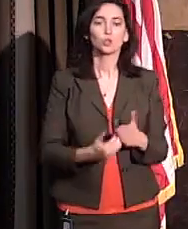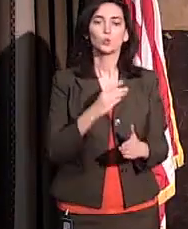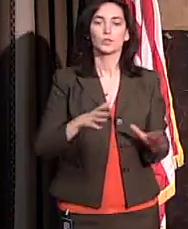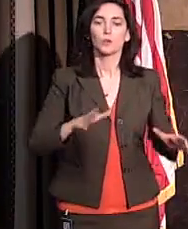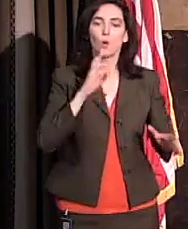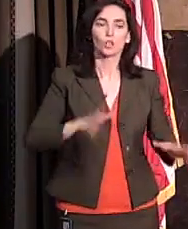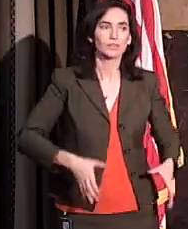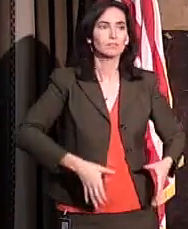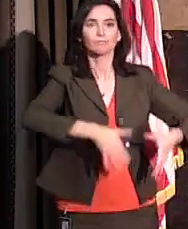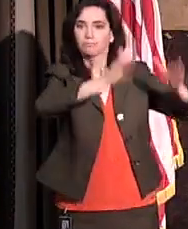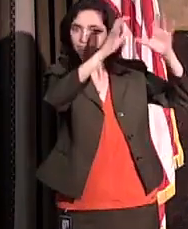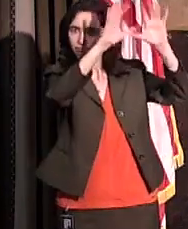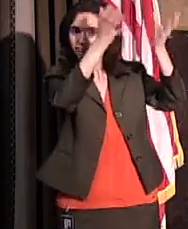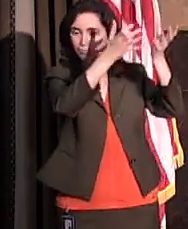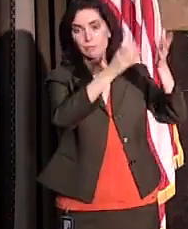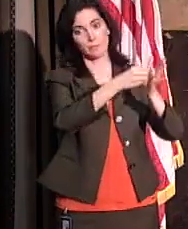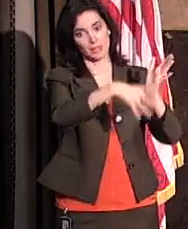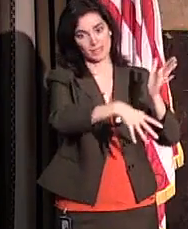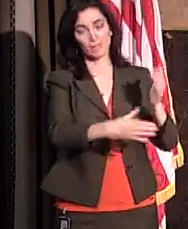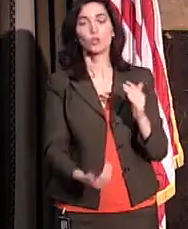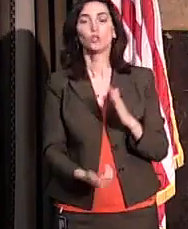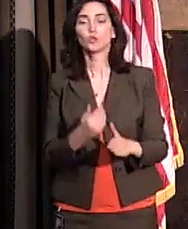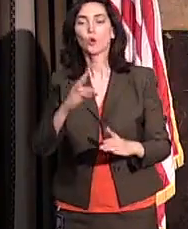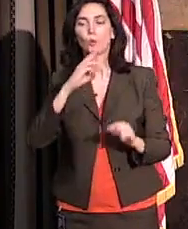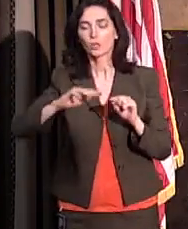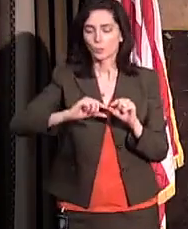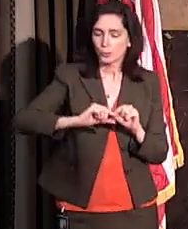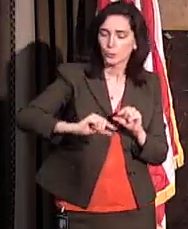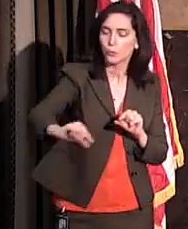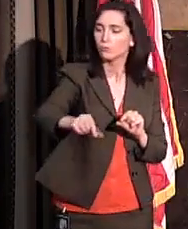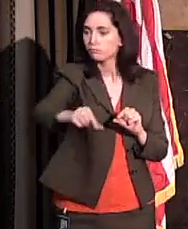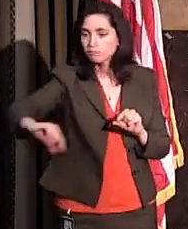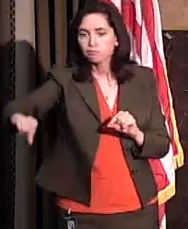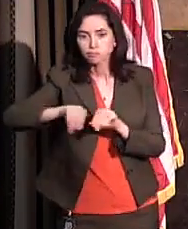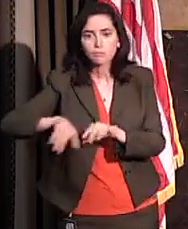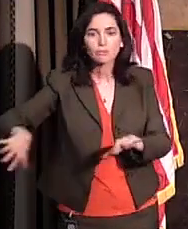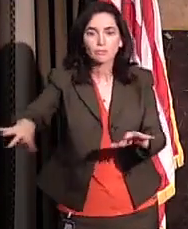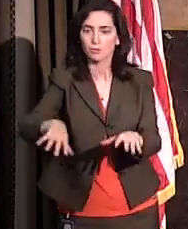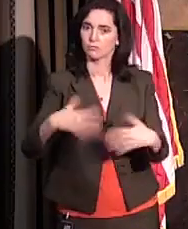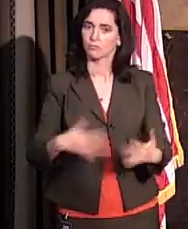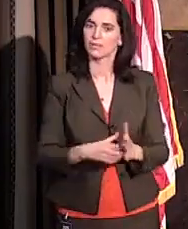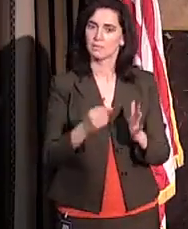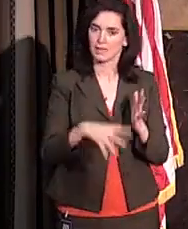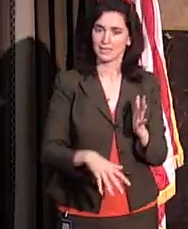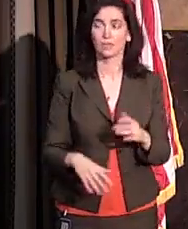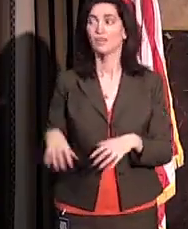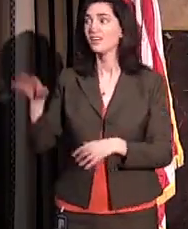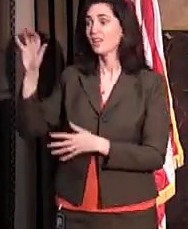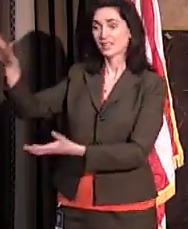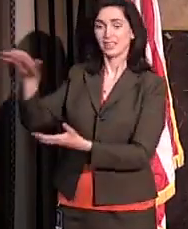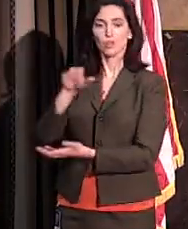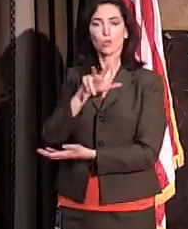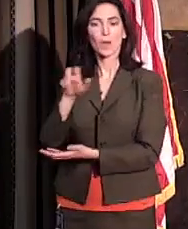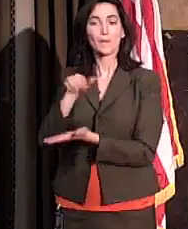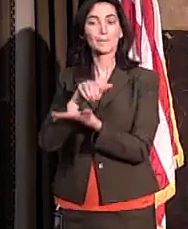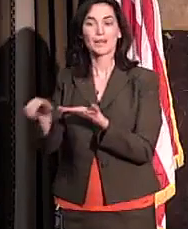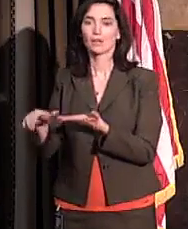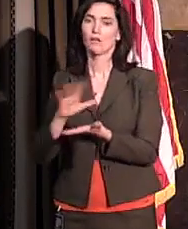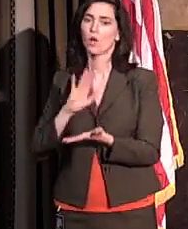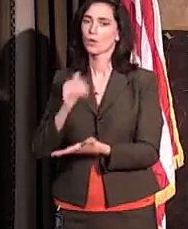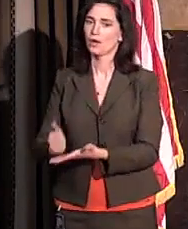expensive. New lines, very expensive. The $300 million will go a long way and at least gives us an